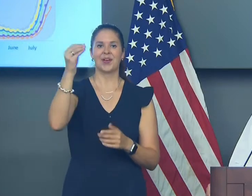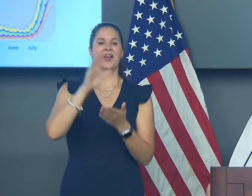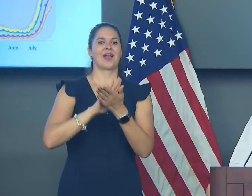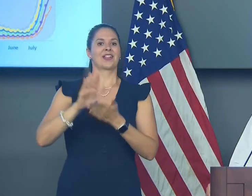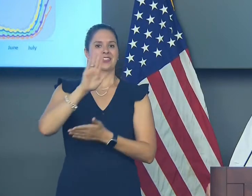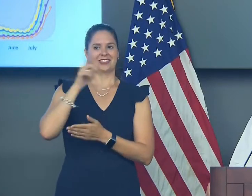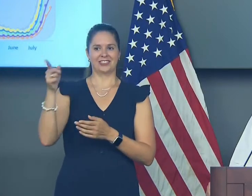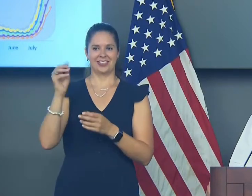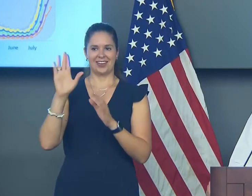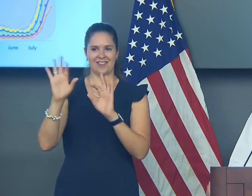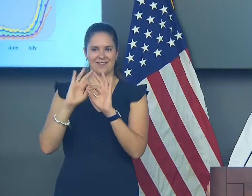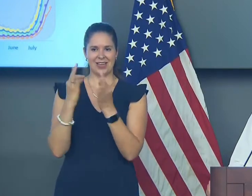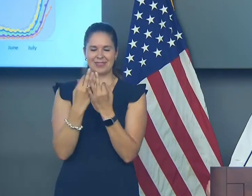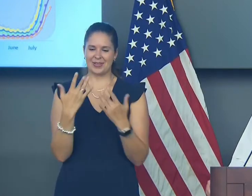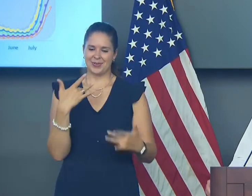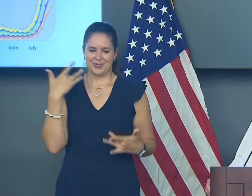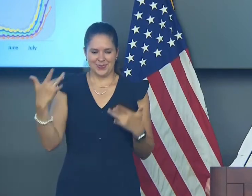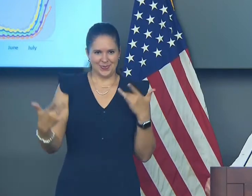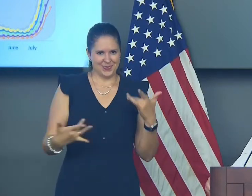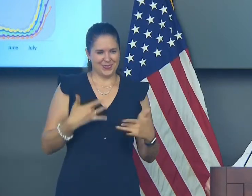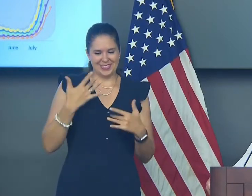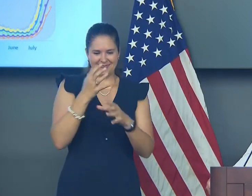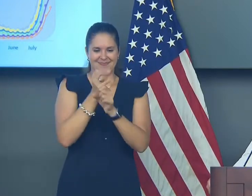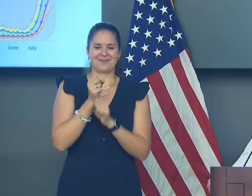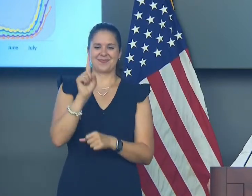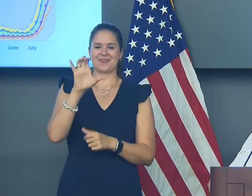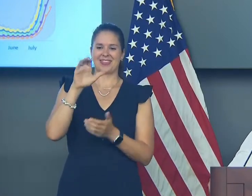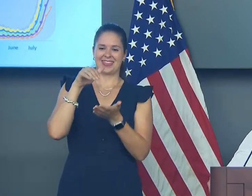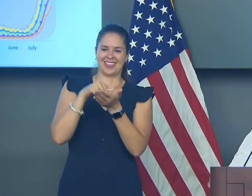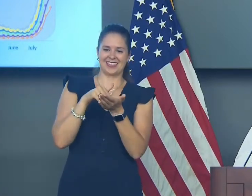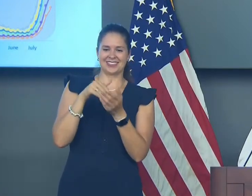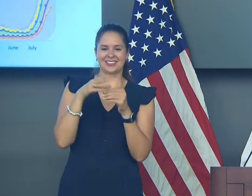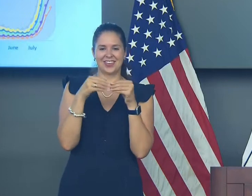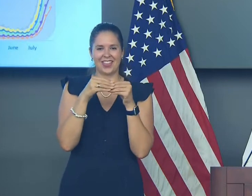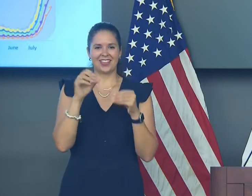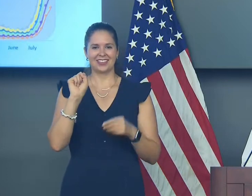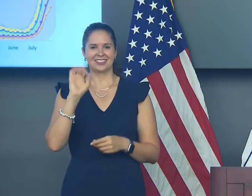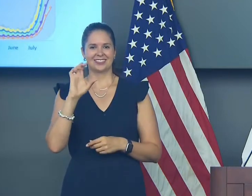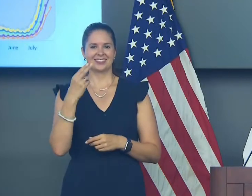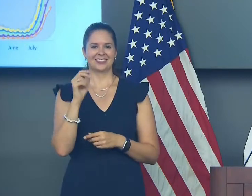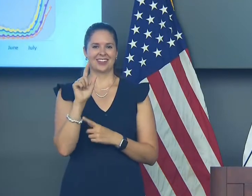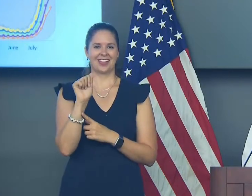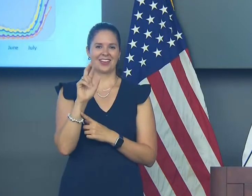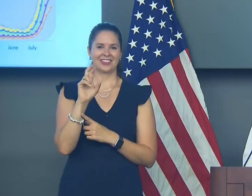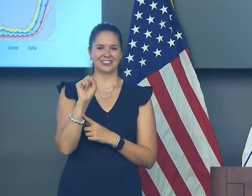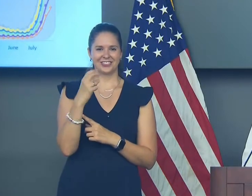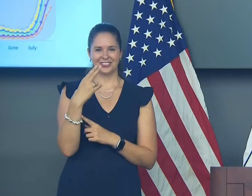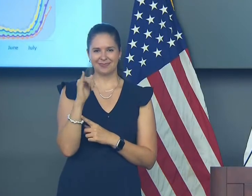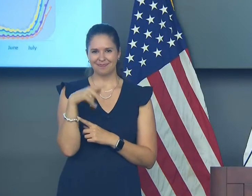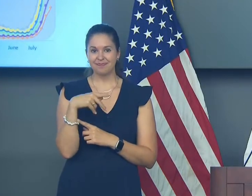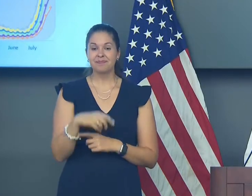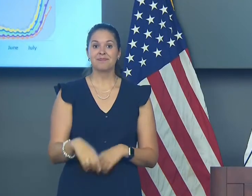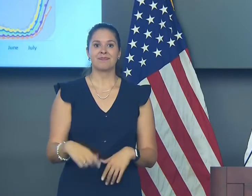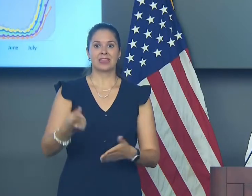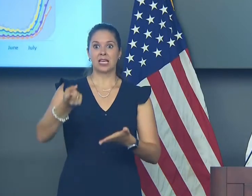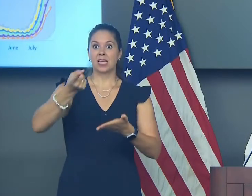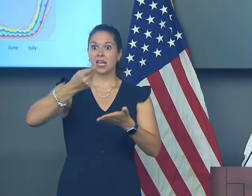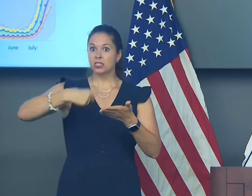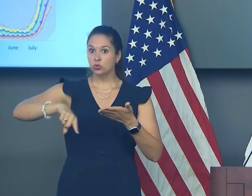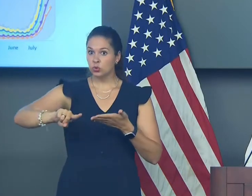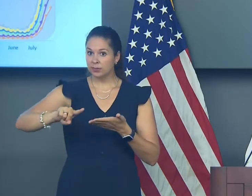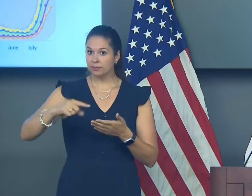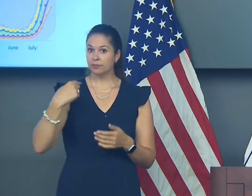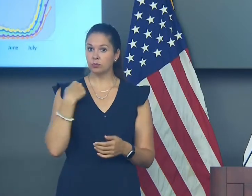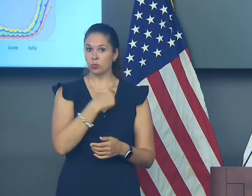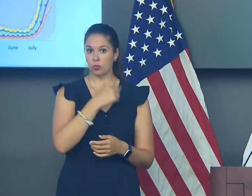and she and her family are super excited about that $100,000 scholarship. Next week, we